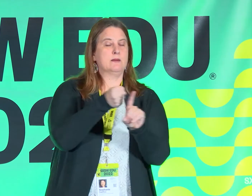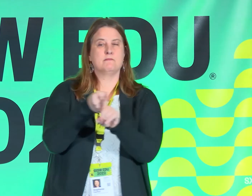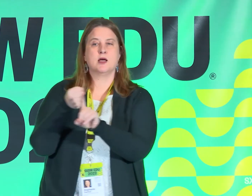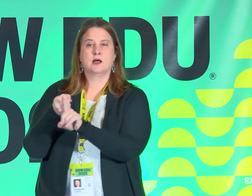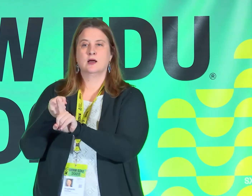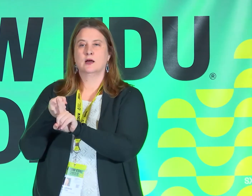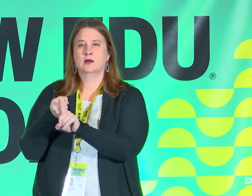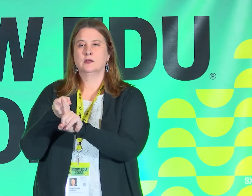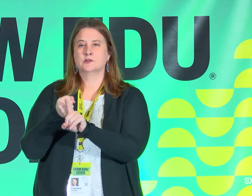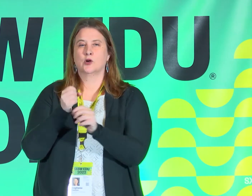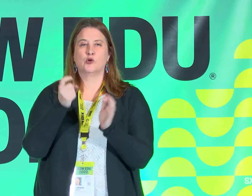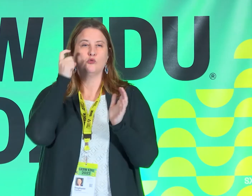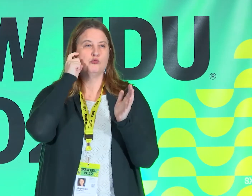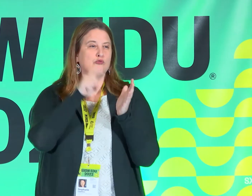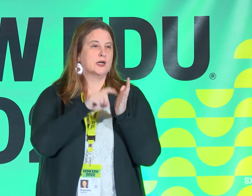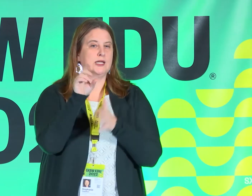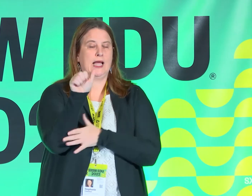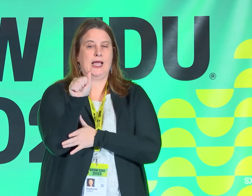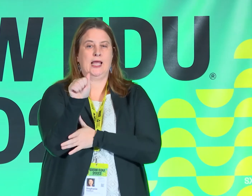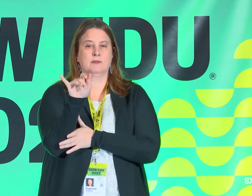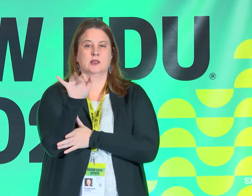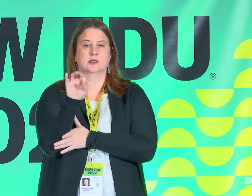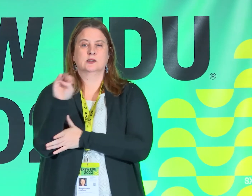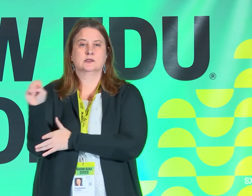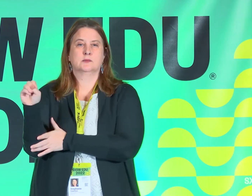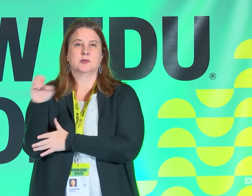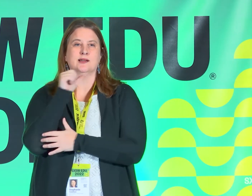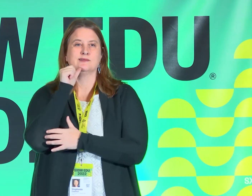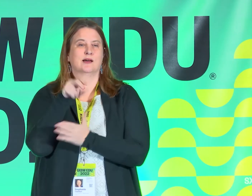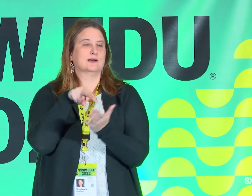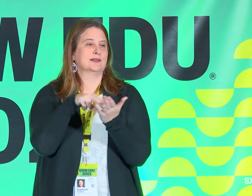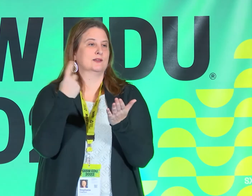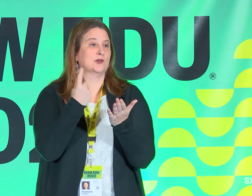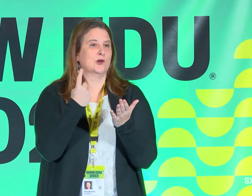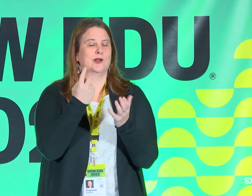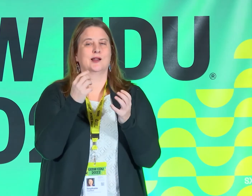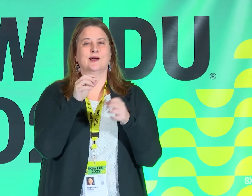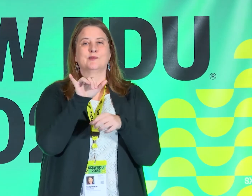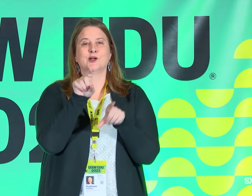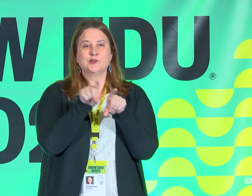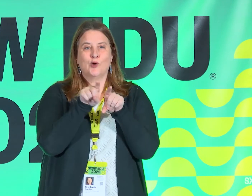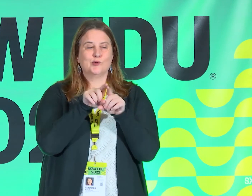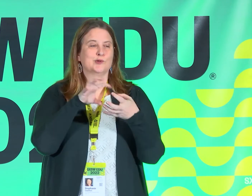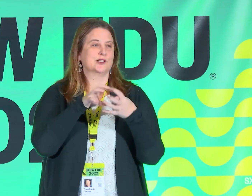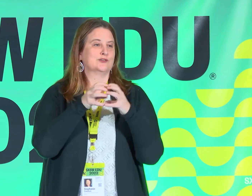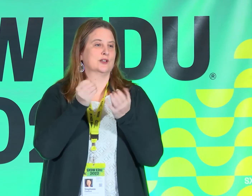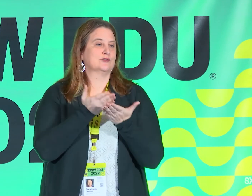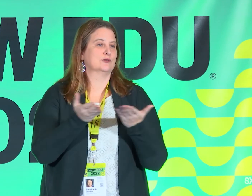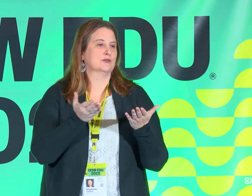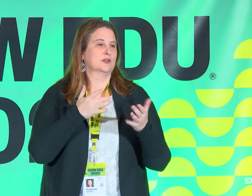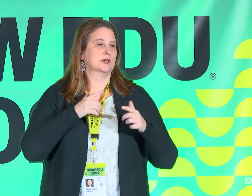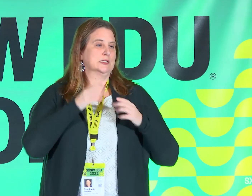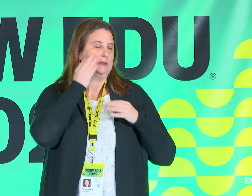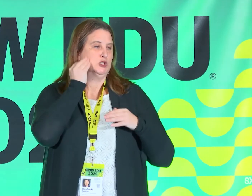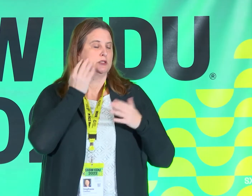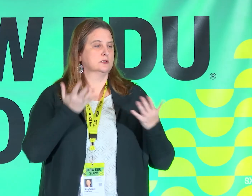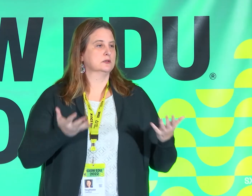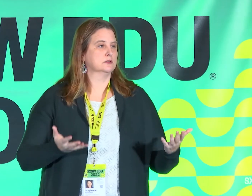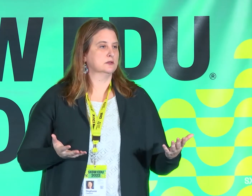and increase these barriers. It's so important that we recognize ableism because this does not stand alone. Again, intersectionality